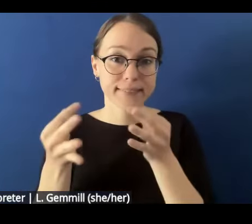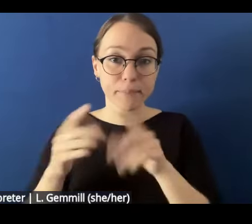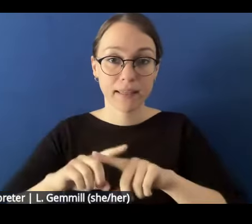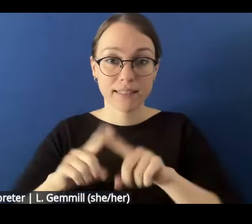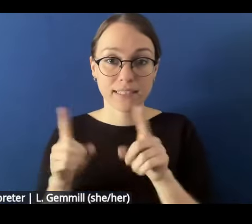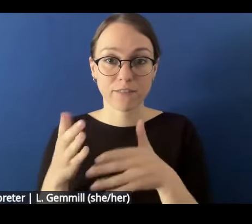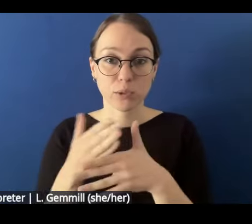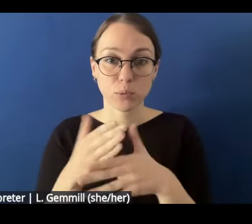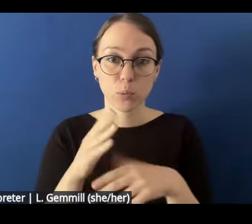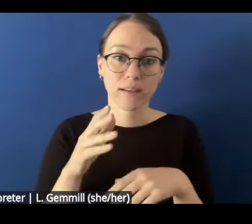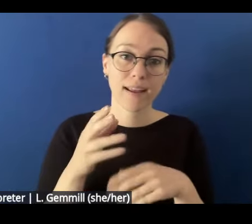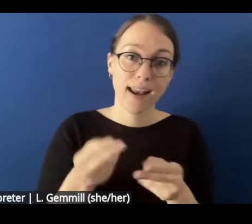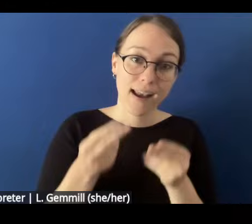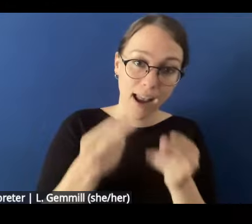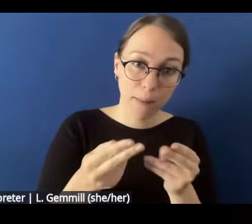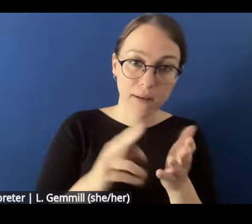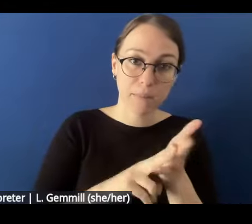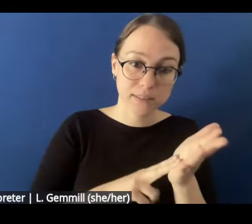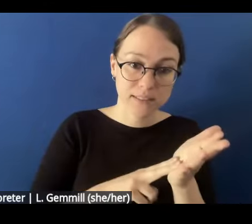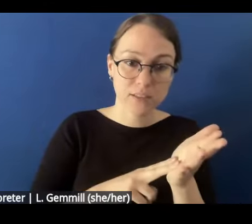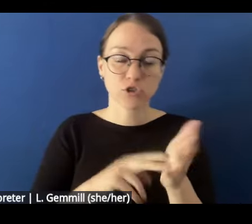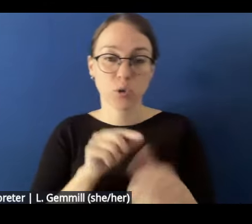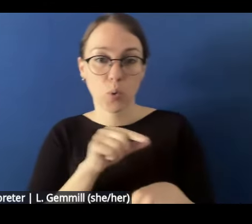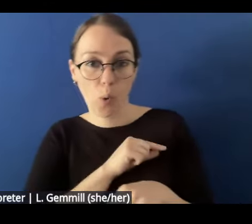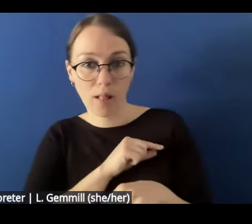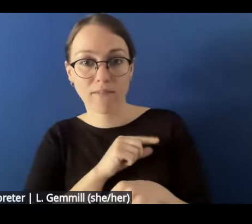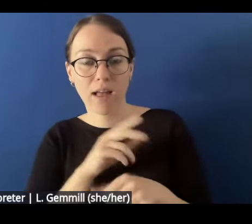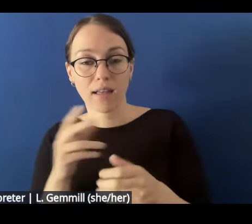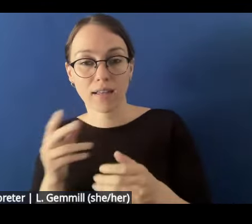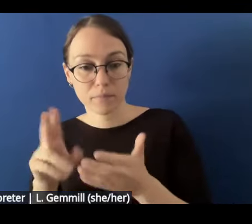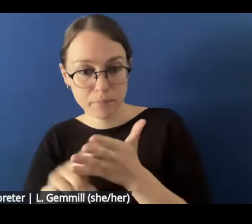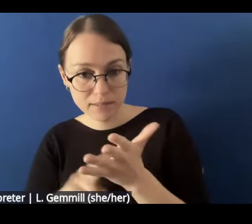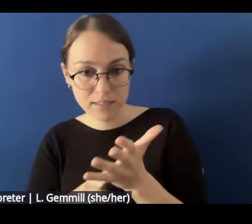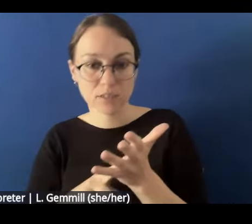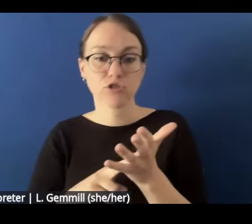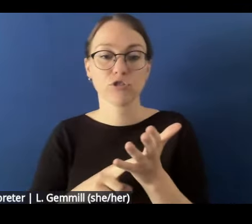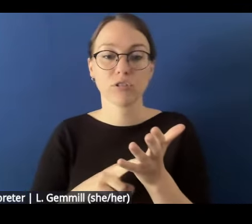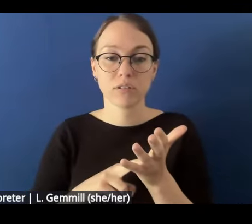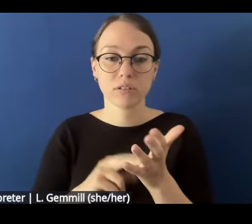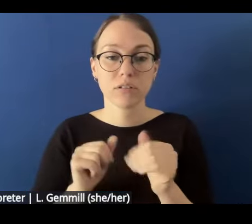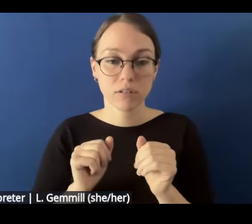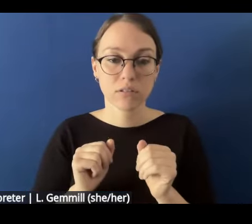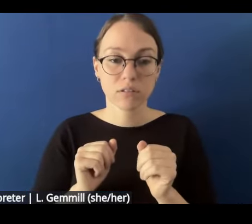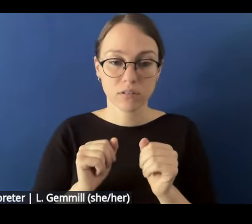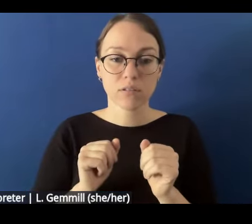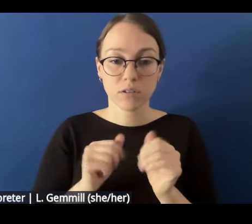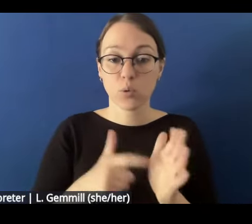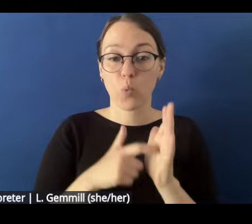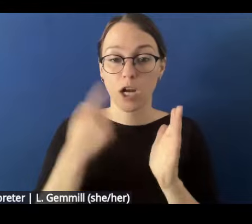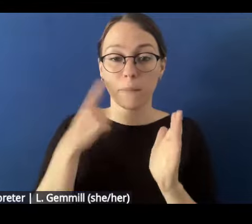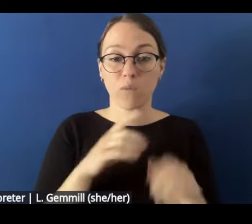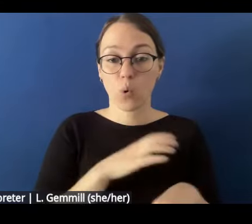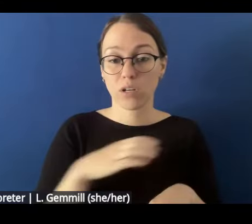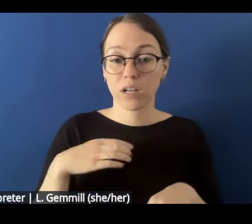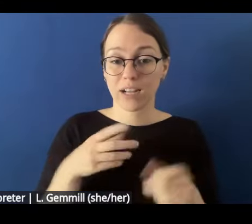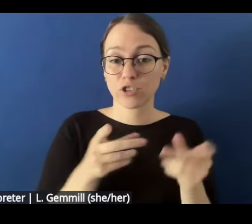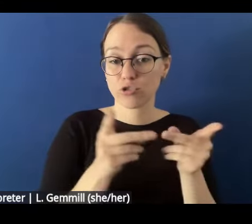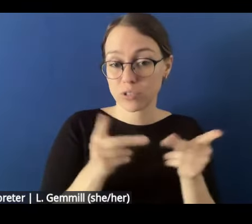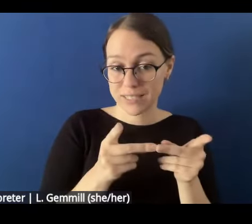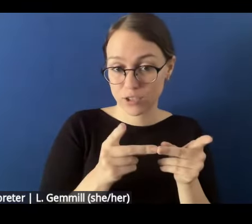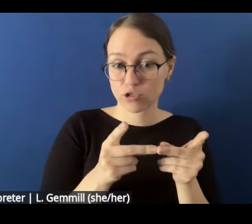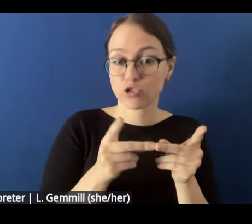petitions, partisan versus nonpartisan, the half requirement for congressional district, clarifying how we check the district,